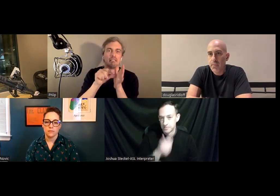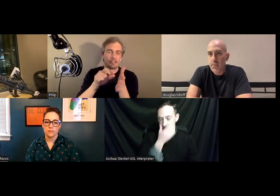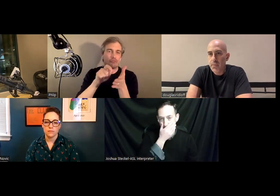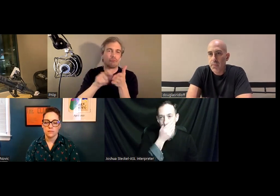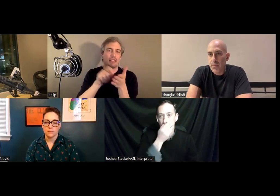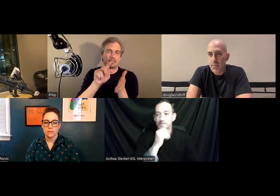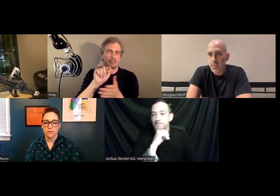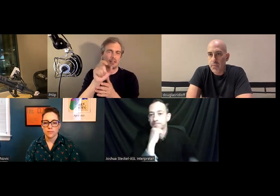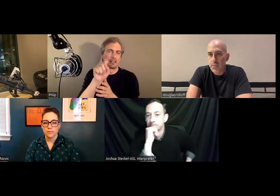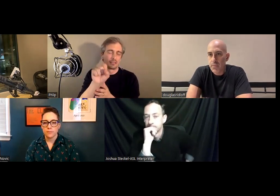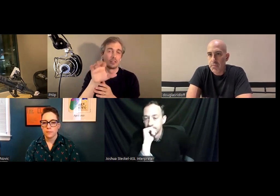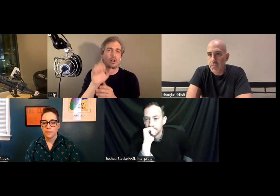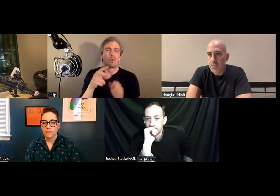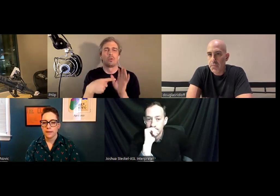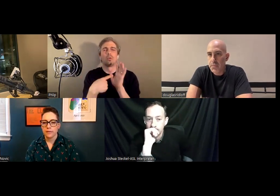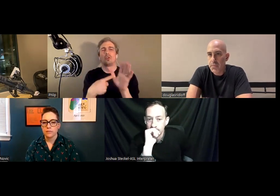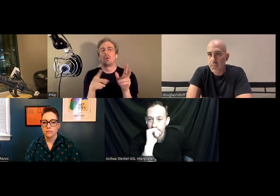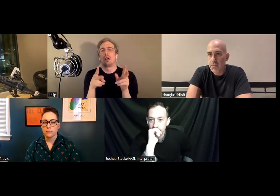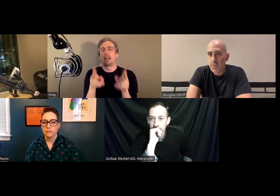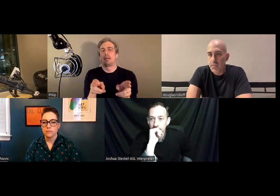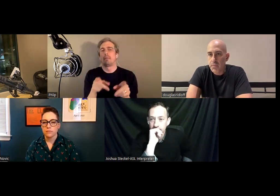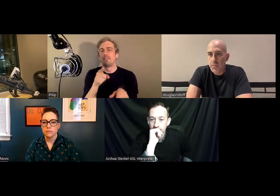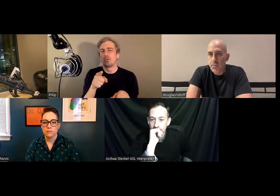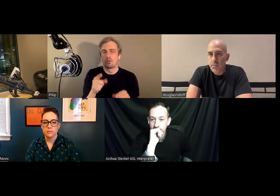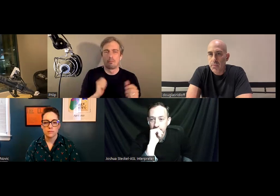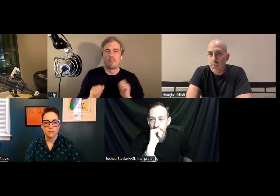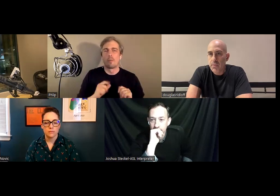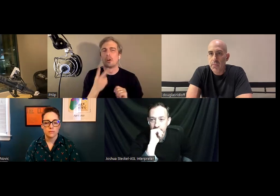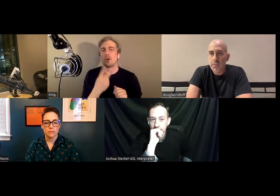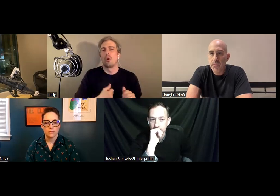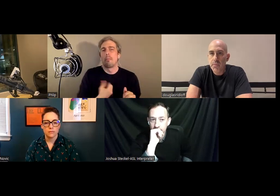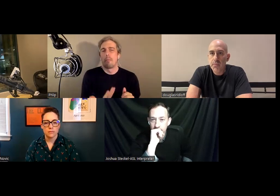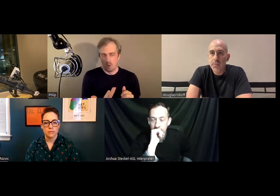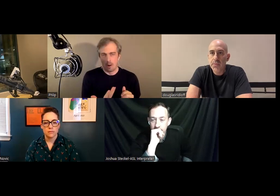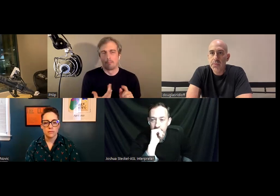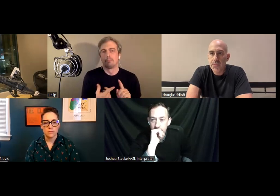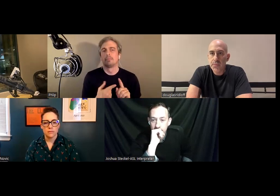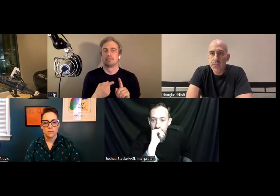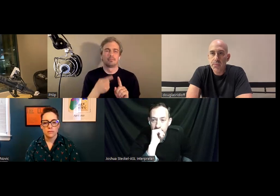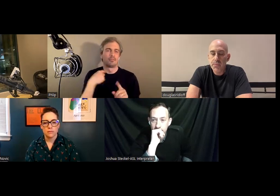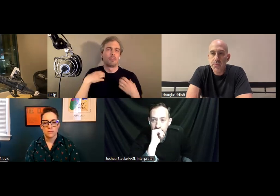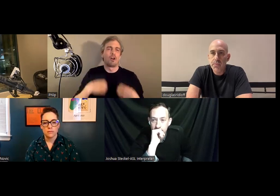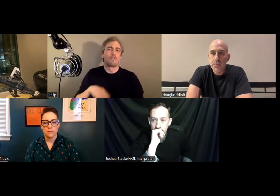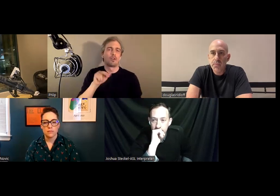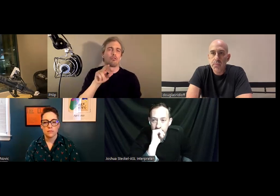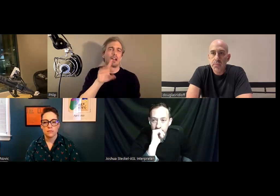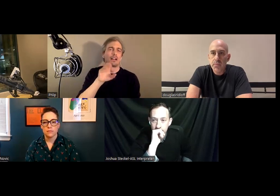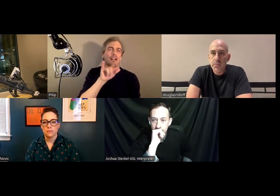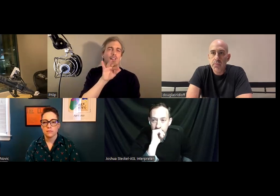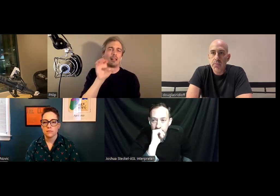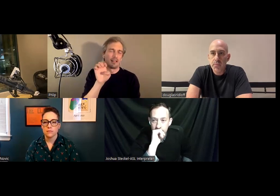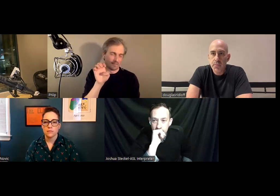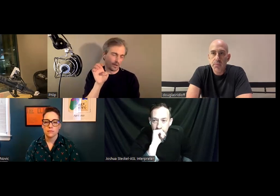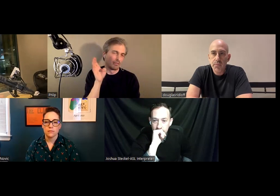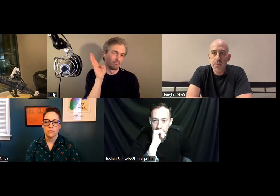you performing two poems for a poetry reading at the Harvard Radcliffe Institute and then talk with you about them. The body of work is referred